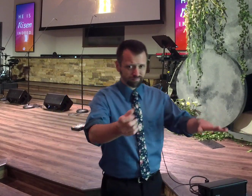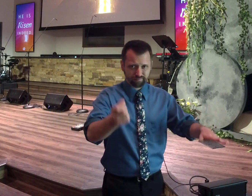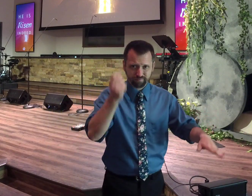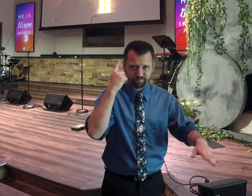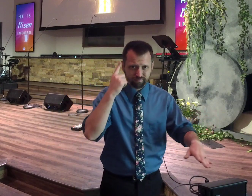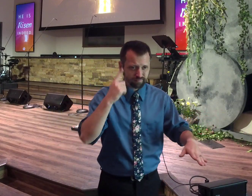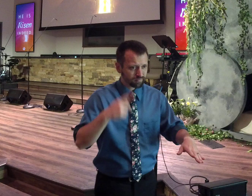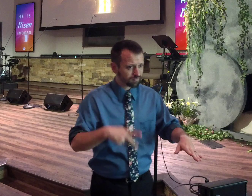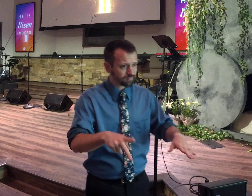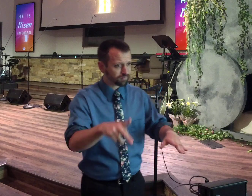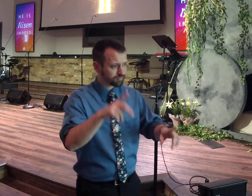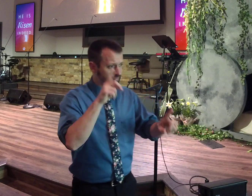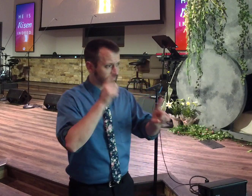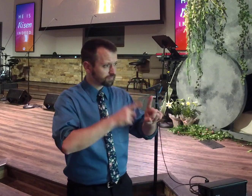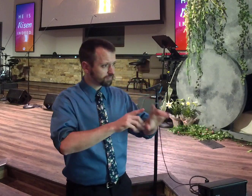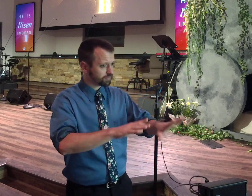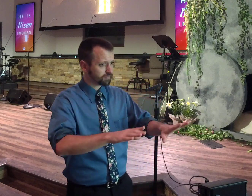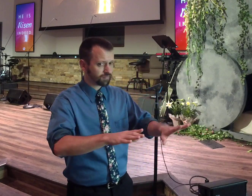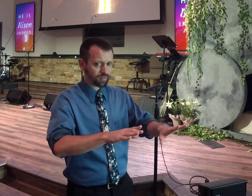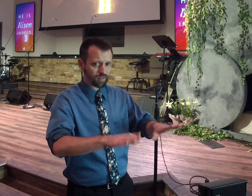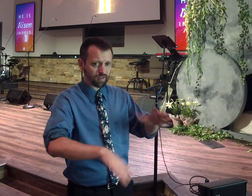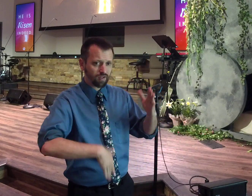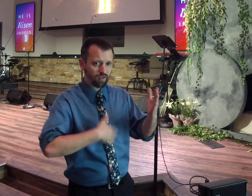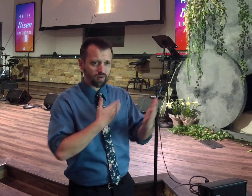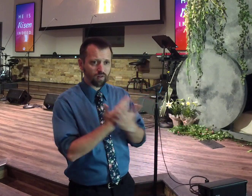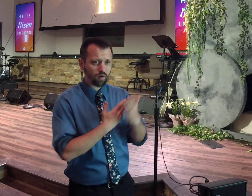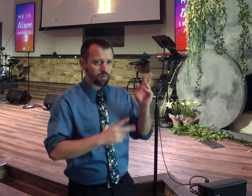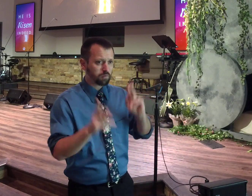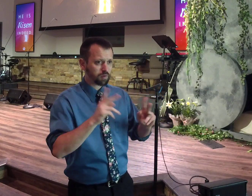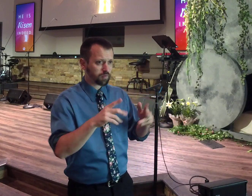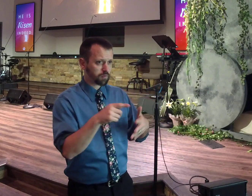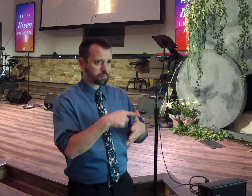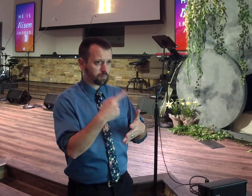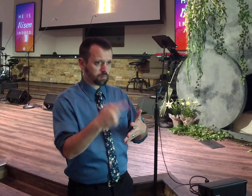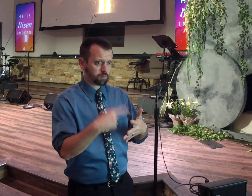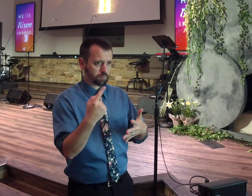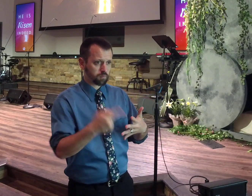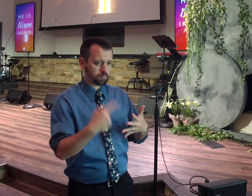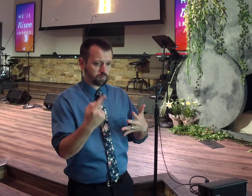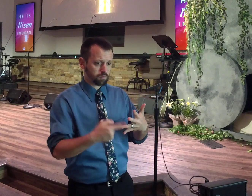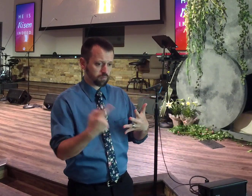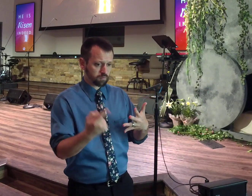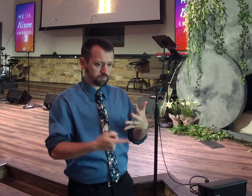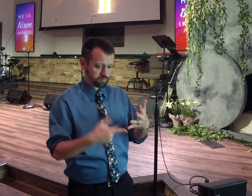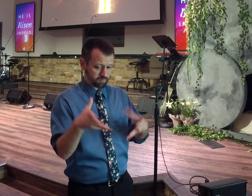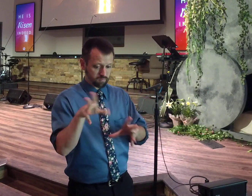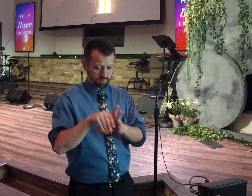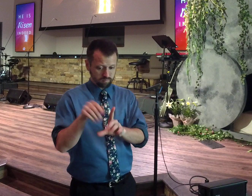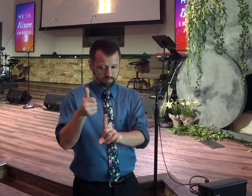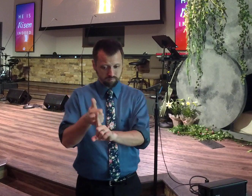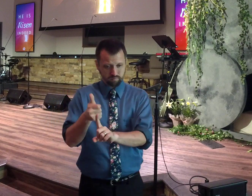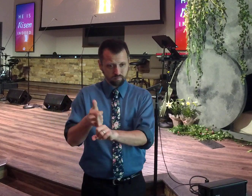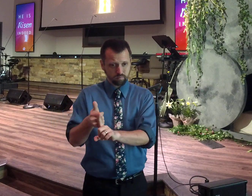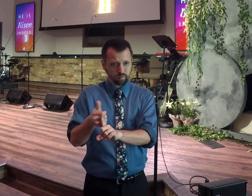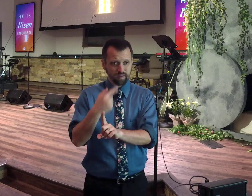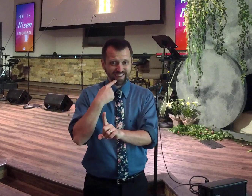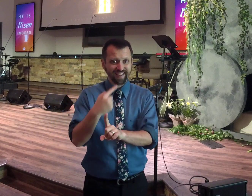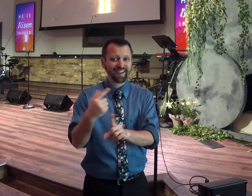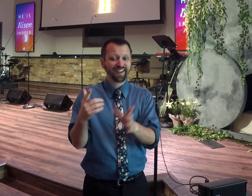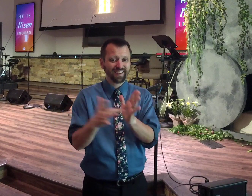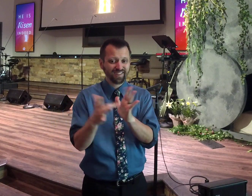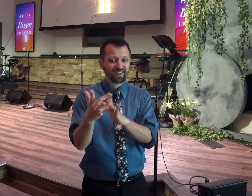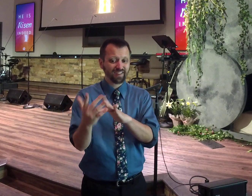is saying here. Paul is saying that all the people that he just mentioned, including himself, could testify that Jesus